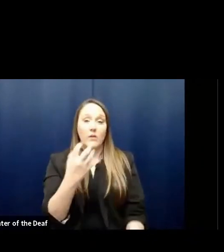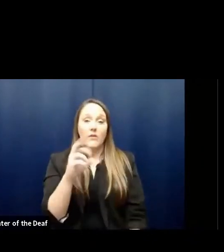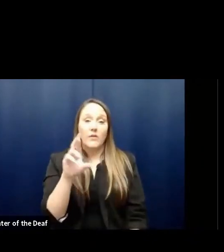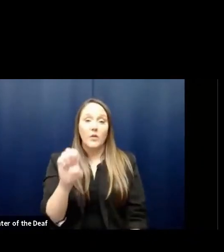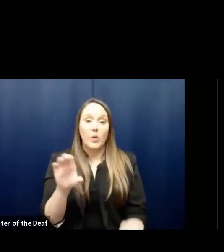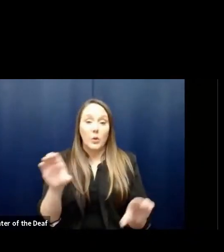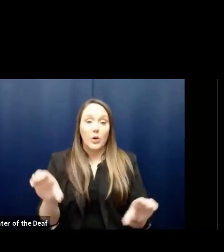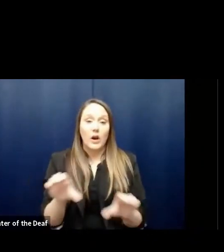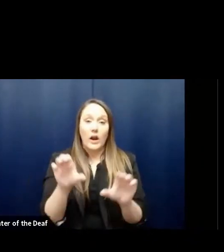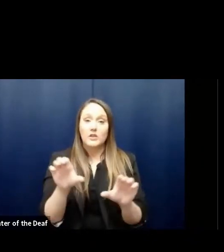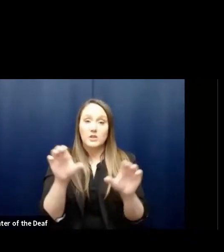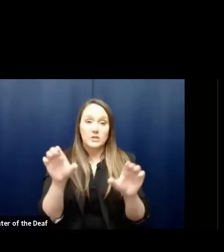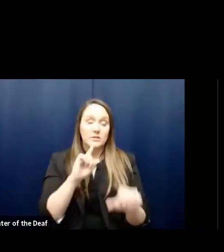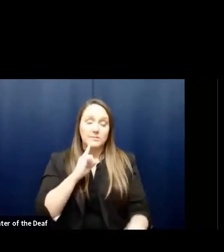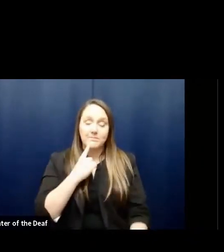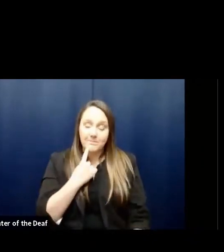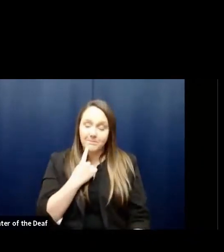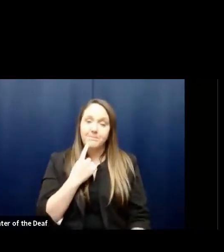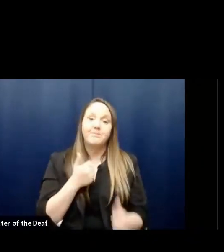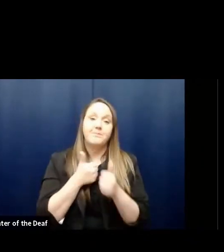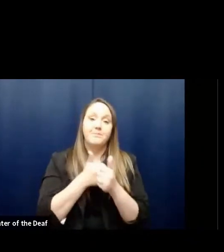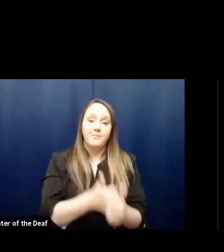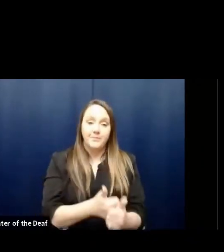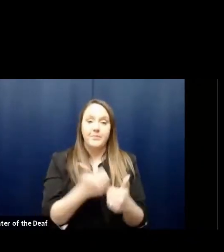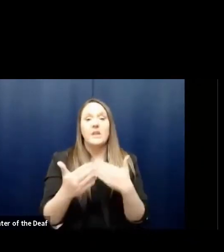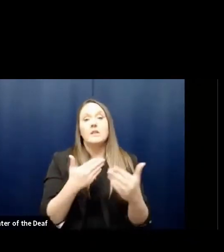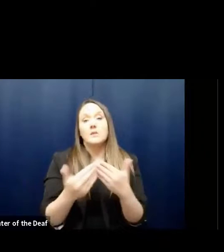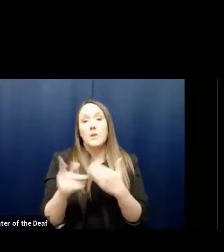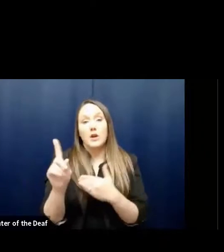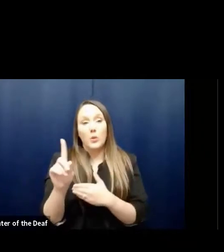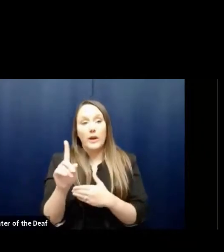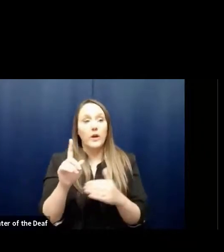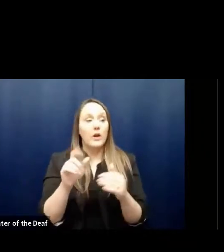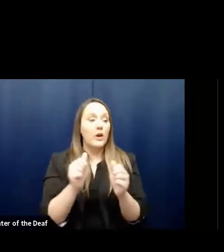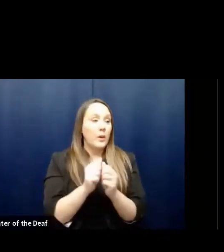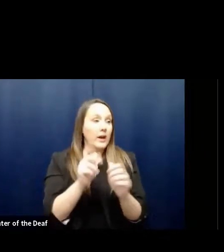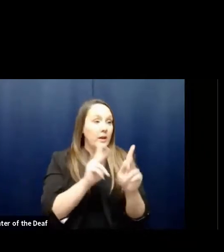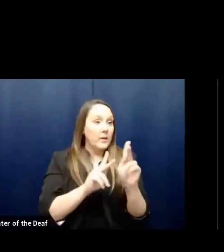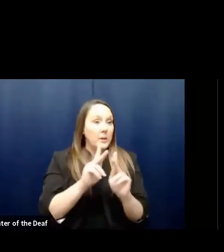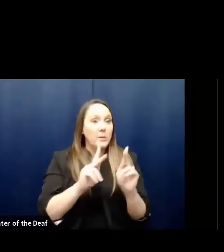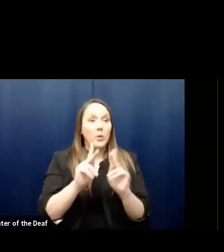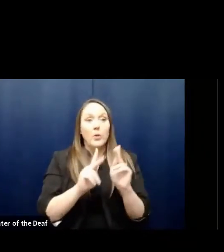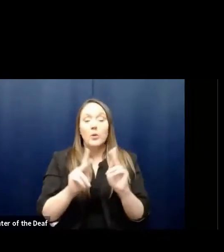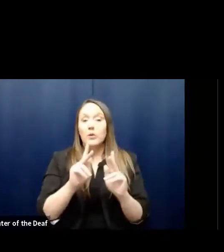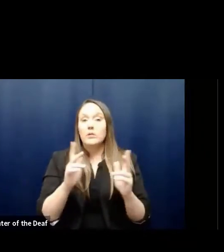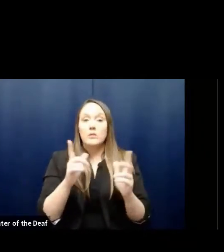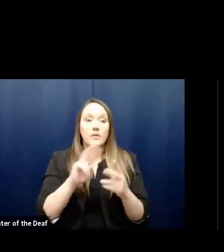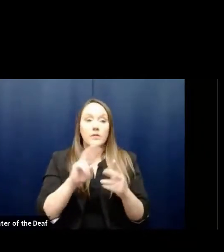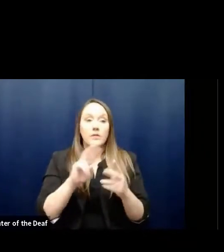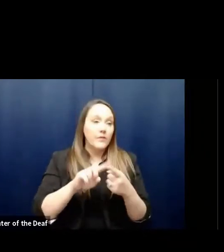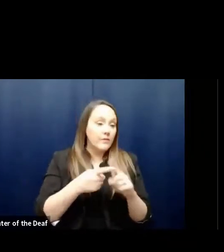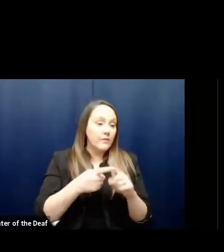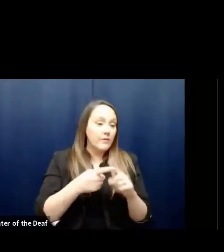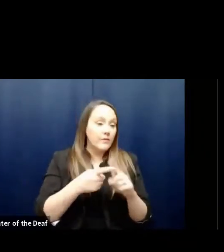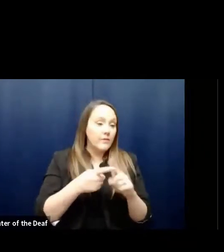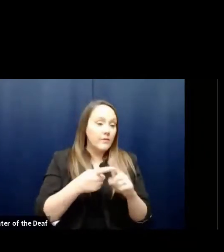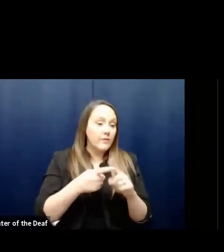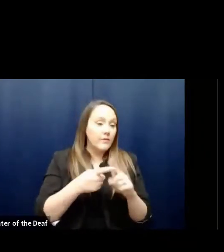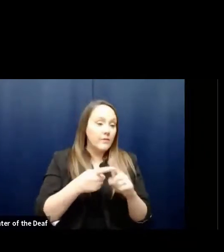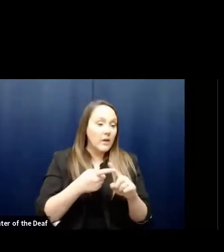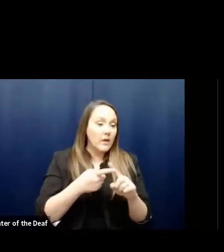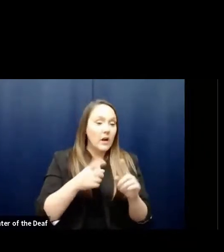religiously. And no matter where you are, if you're not with people in your household, it's not hard,